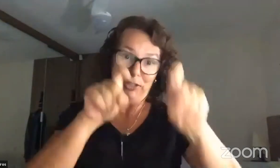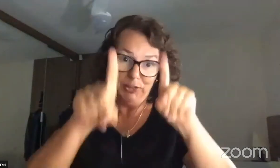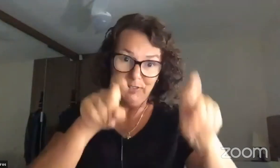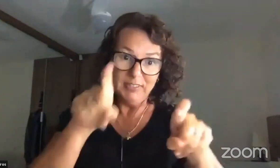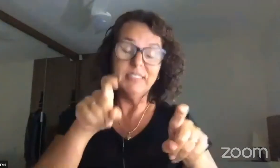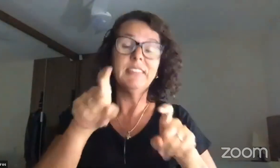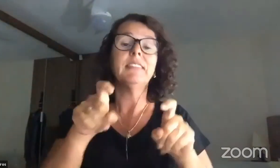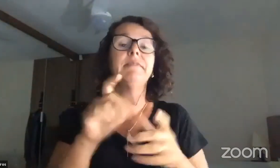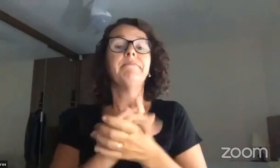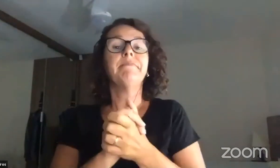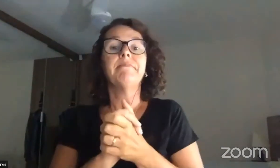few questions.